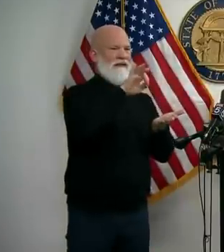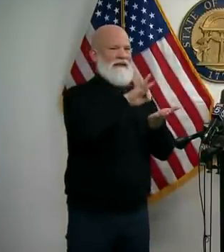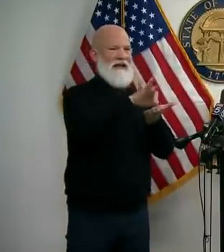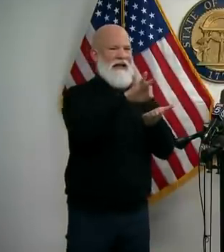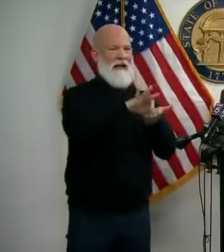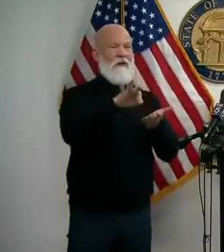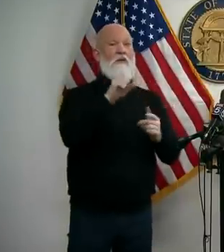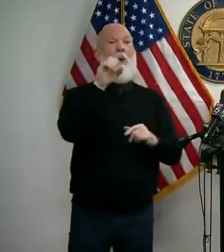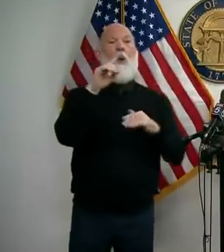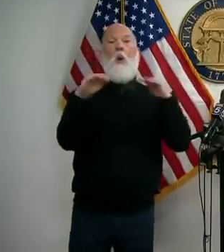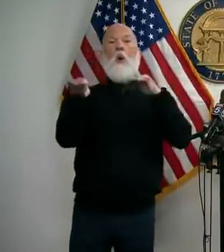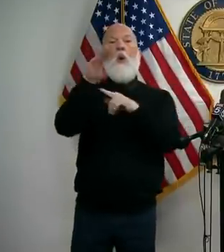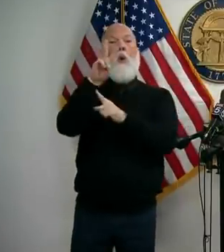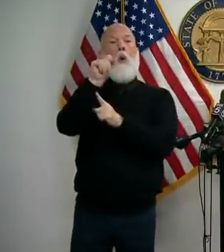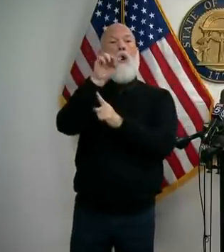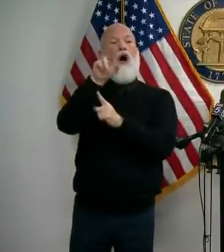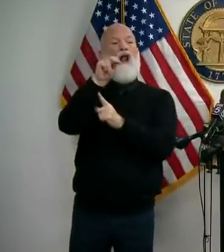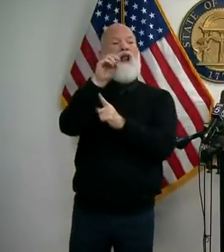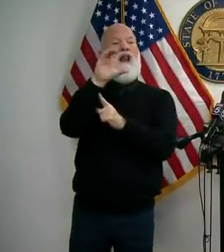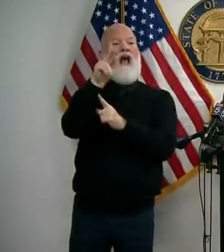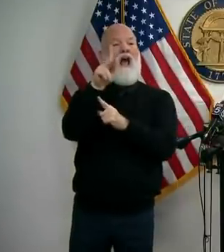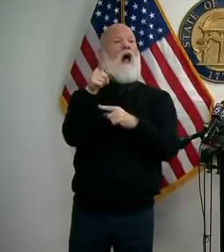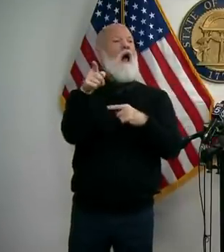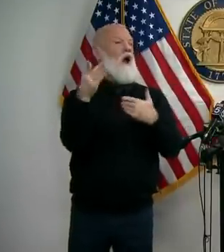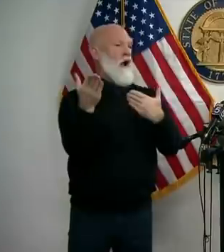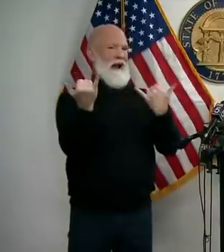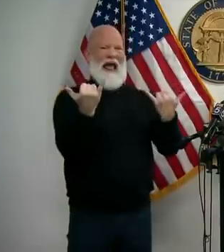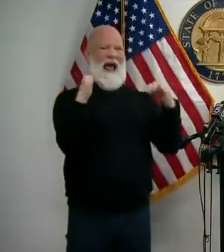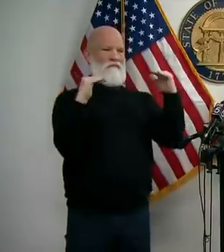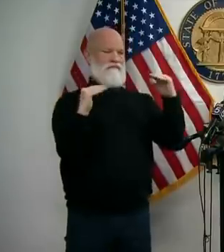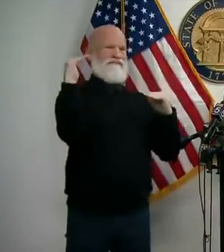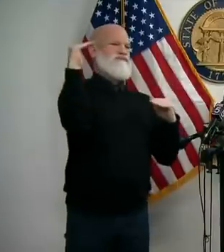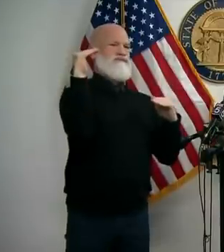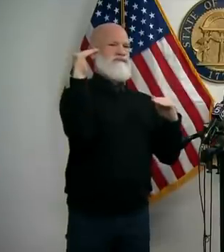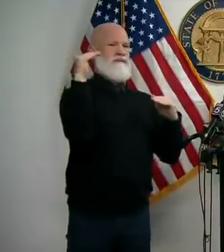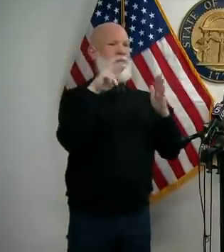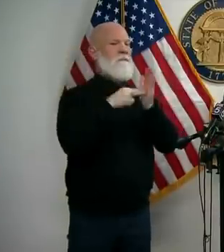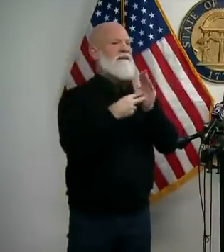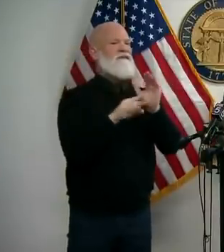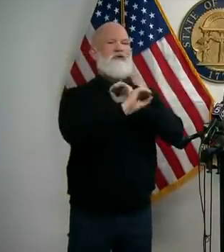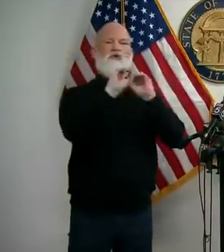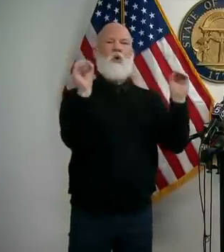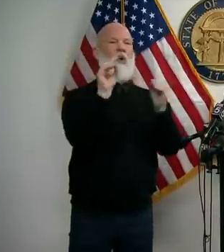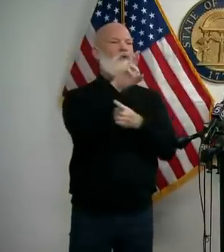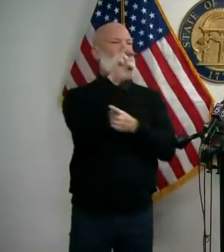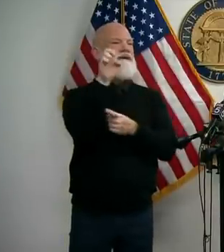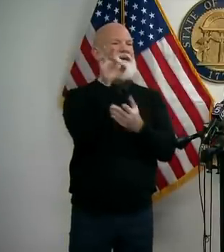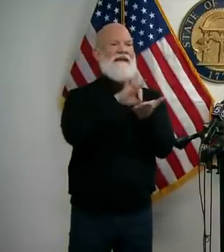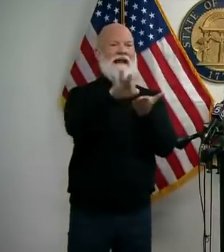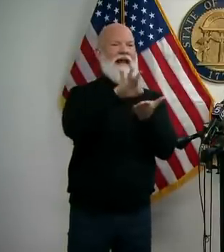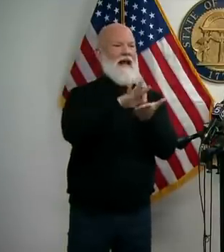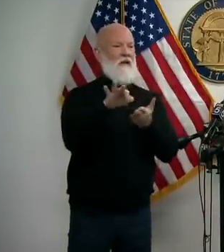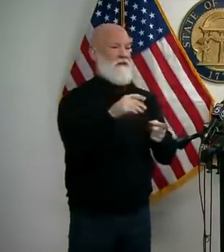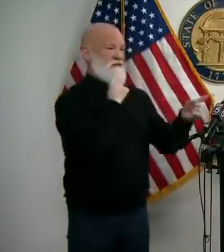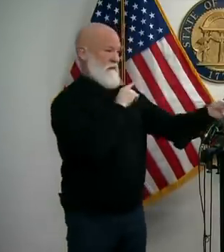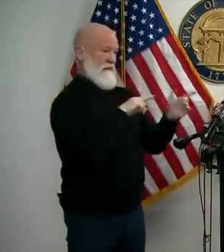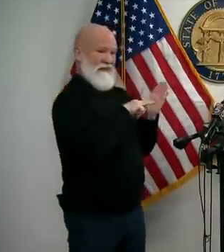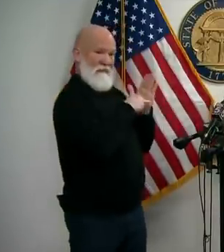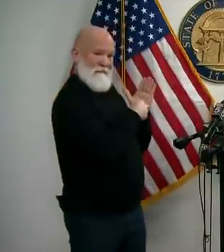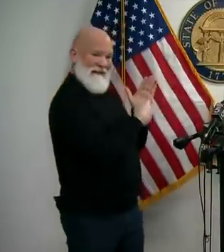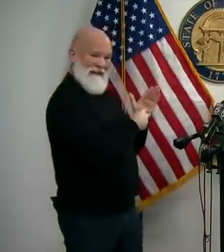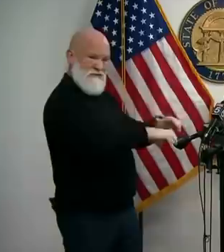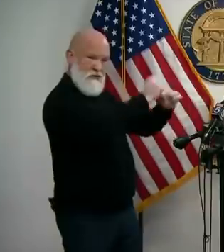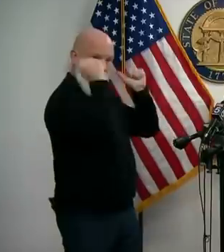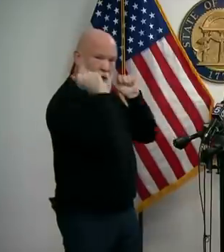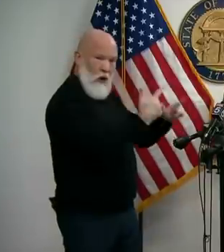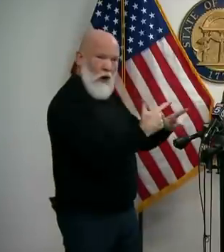recount, so does Reverend Warnock. And is there a breakdown of how many of these are potentially absentee ballots that will receive that day? These are all absentee. These are